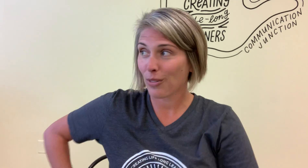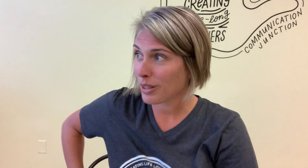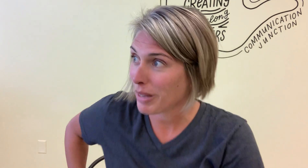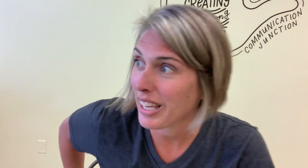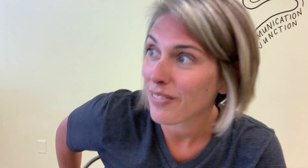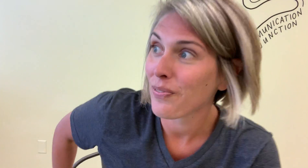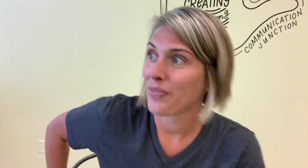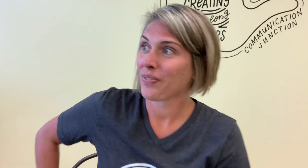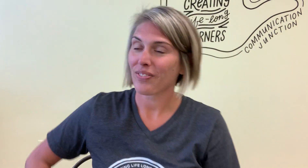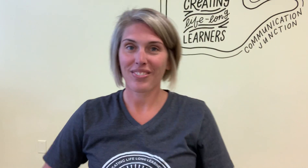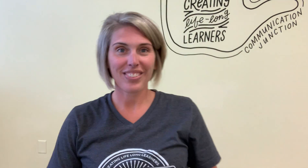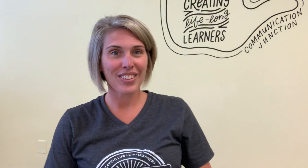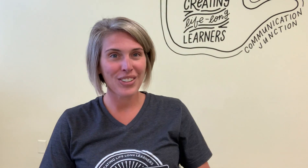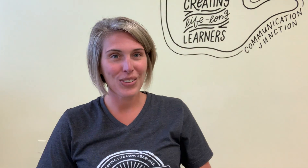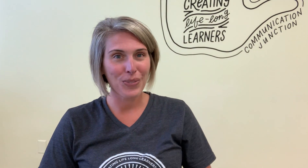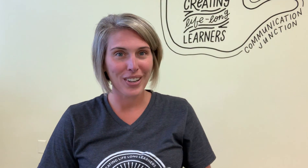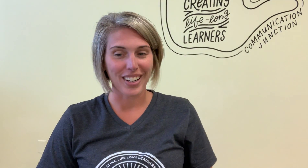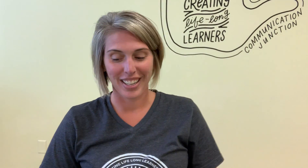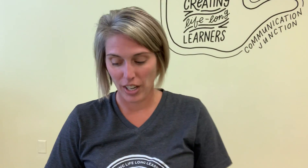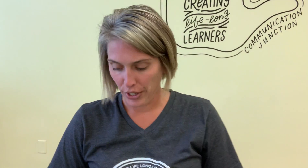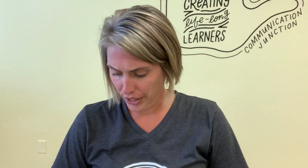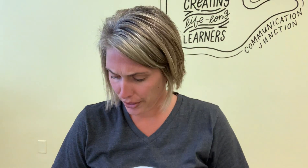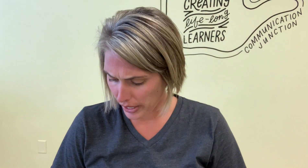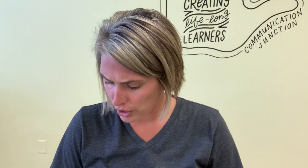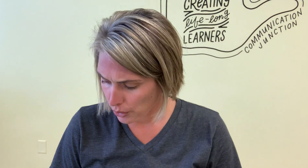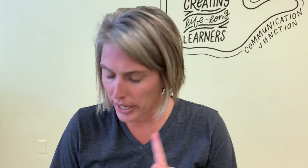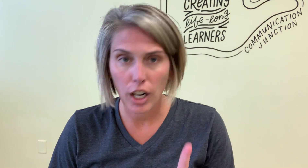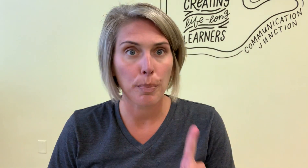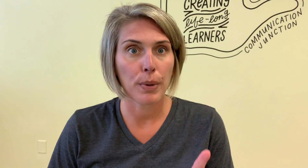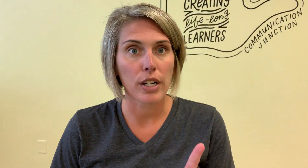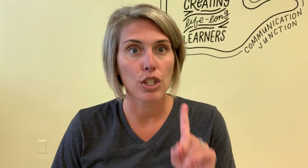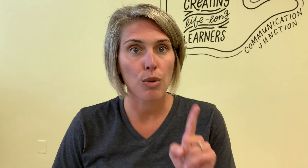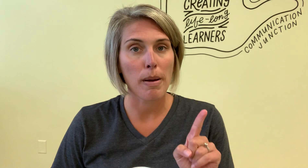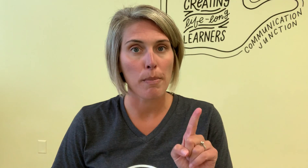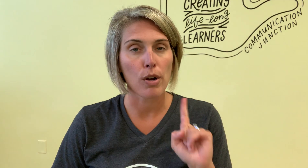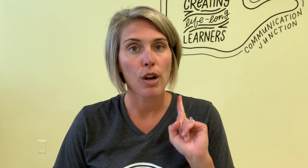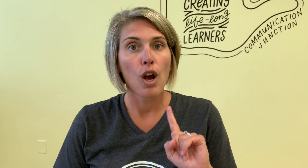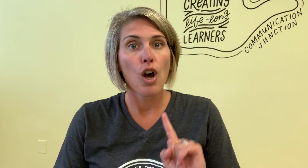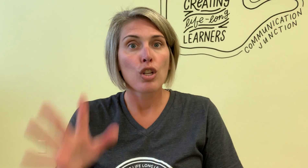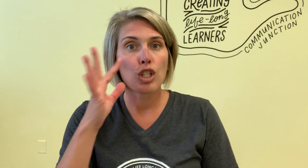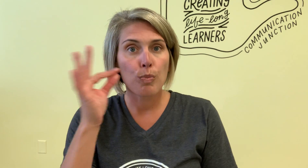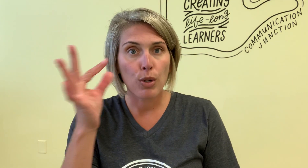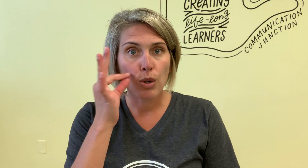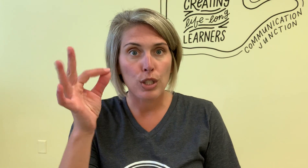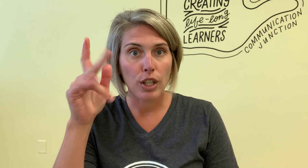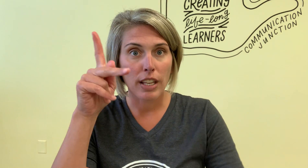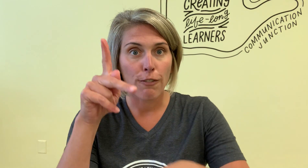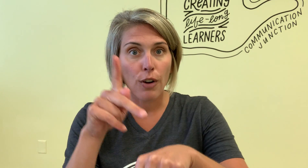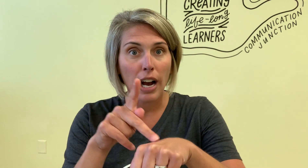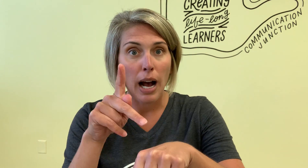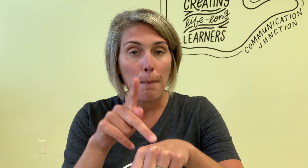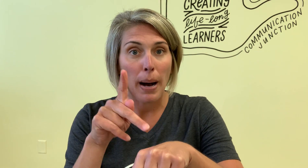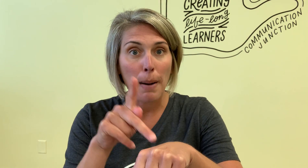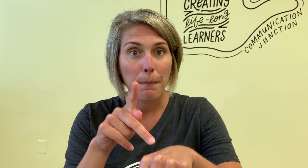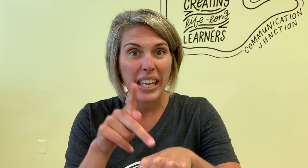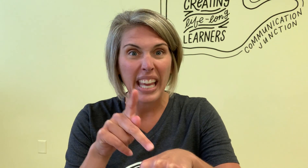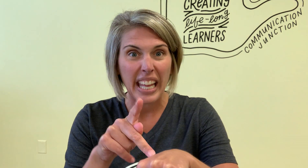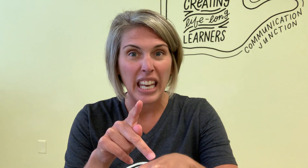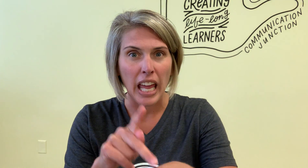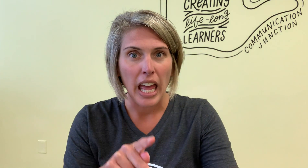me? Good work. All right, so in our book, do you remember, Spook was looking for a pumpkin. And